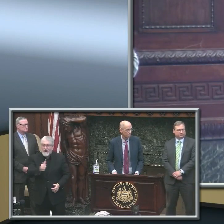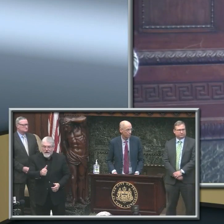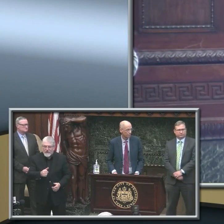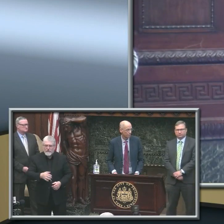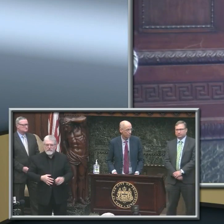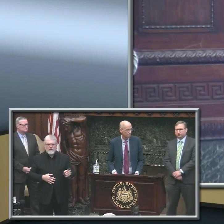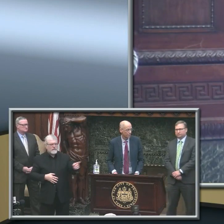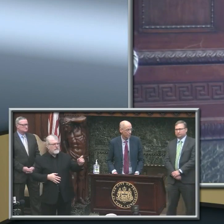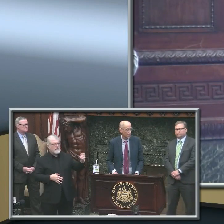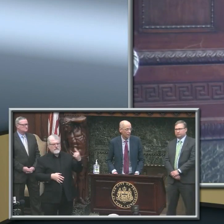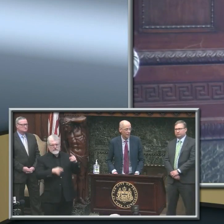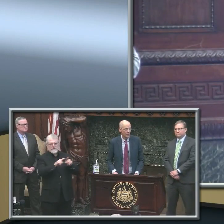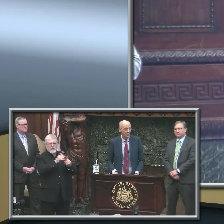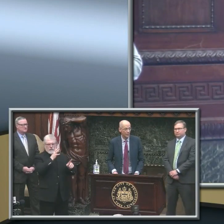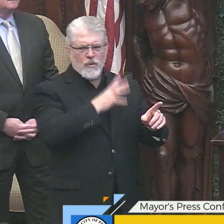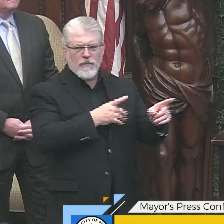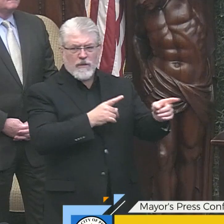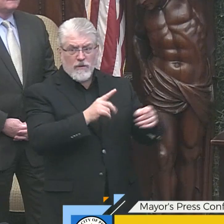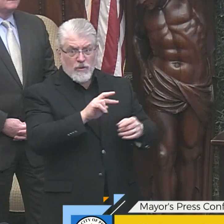begin showing symptoms?